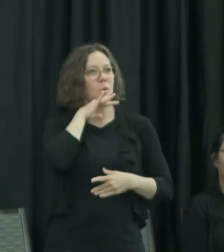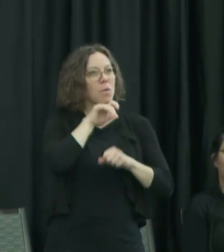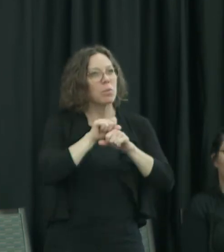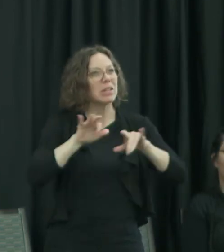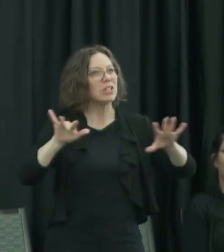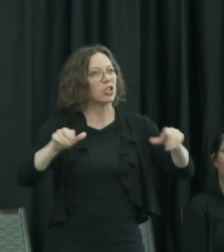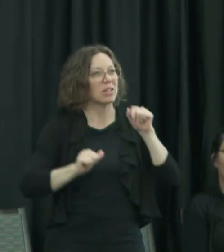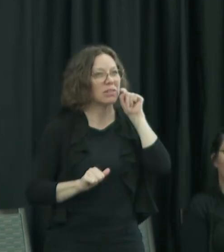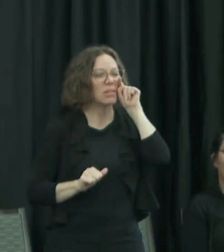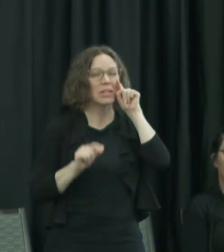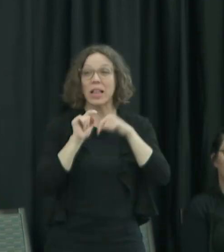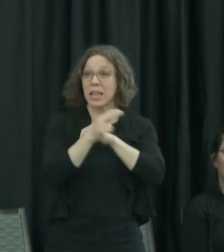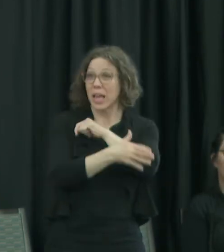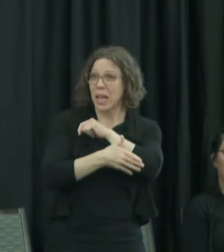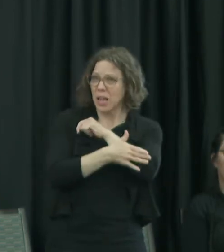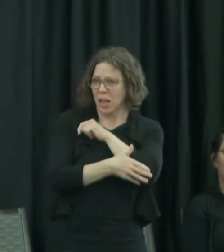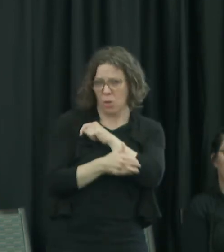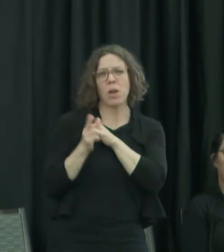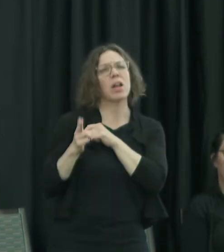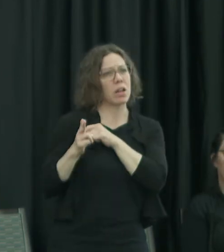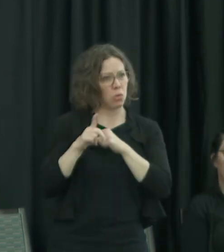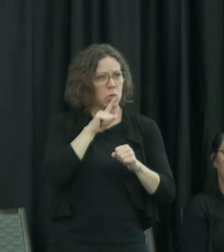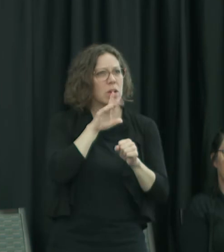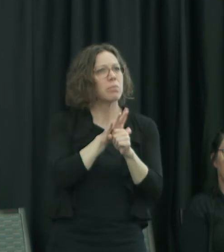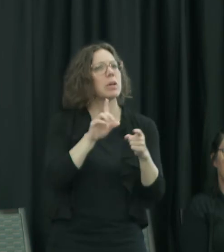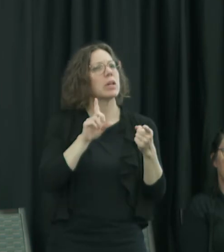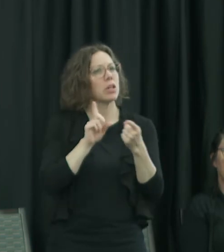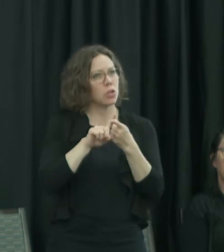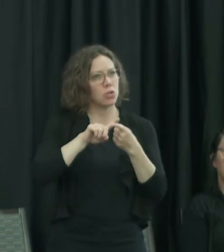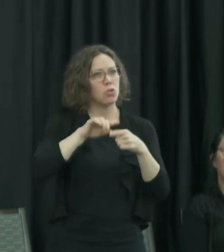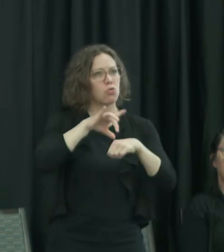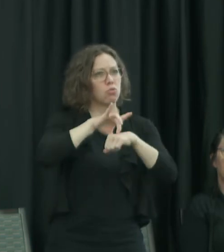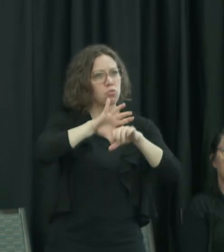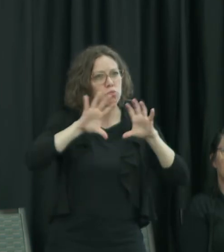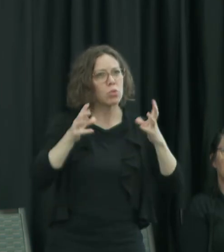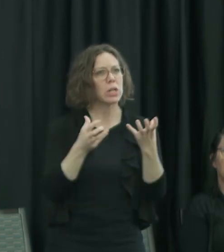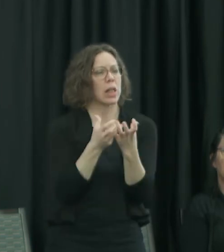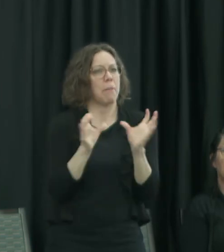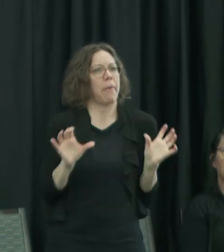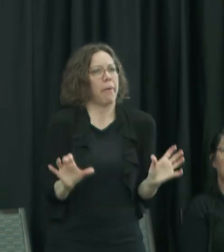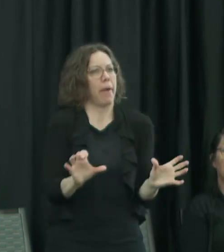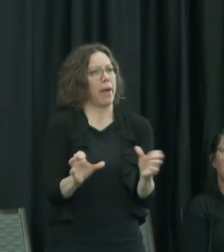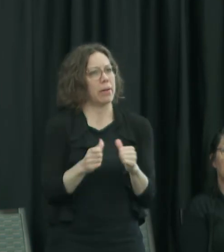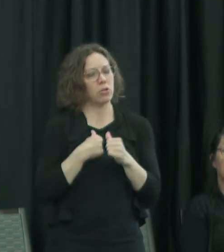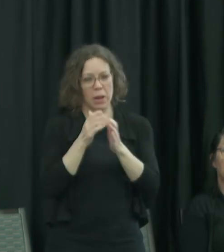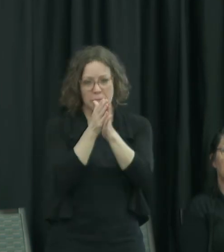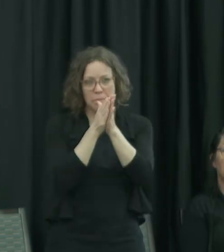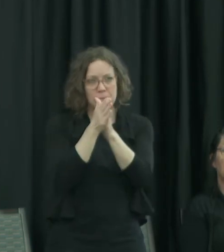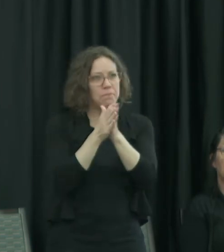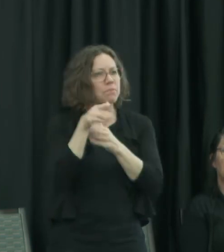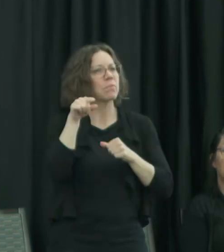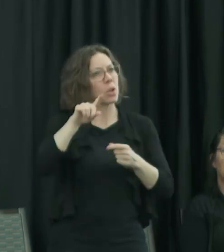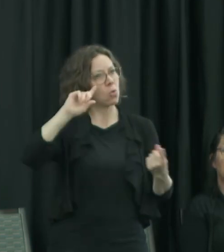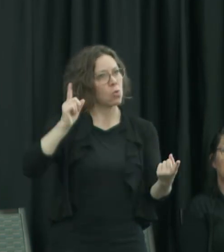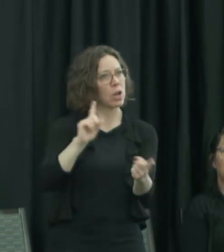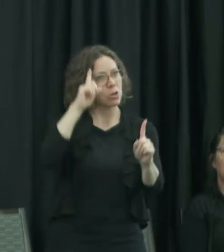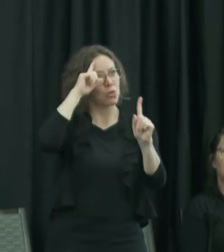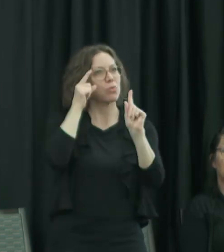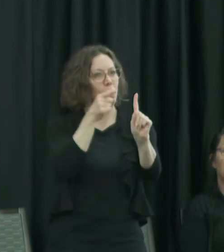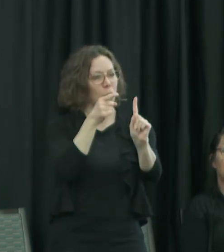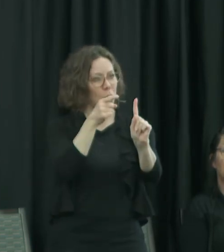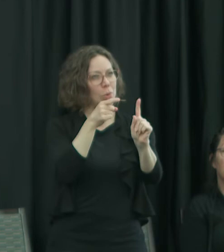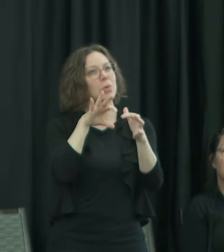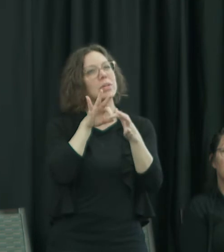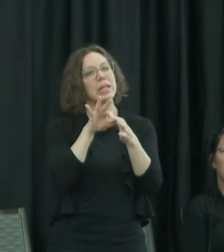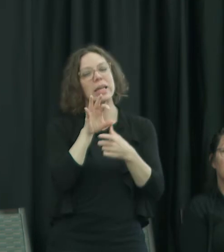County has a history of committing to climate action, in part demonstrated by our ambitious emissions reduction goals as outlined in